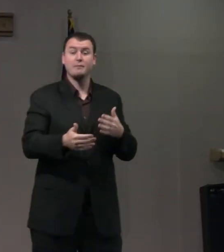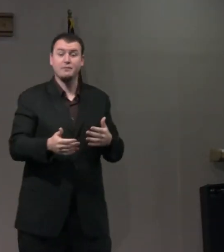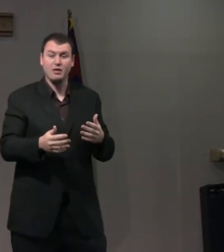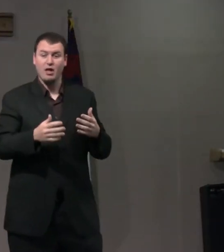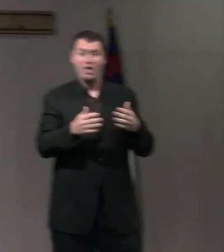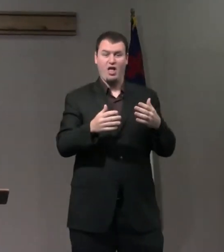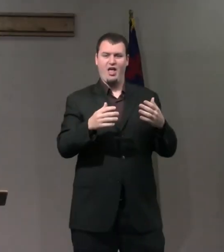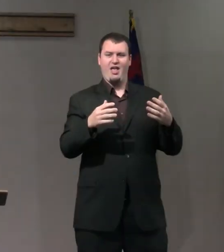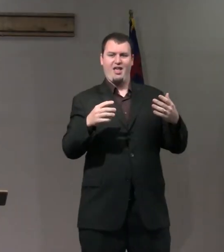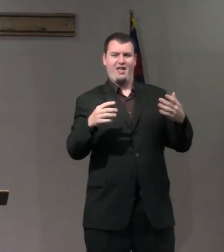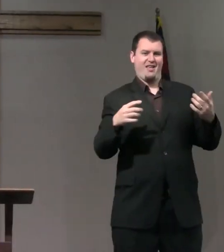but